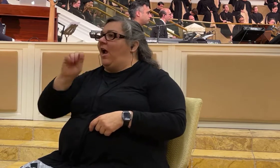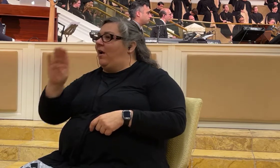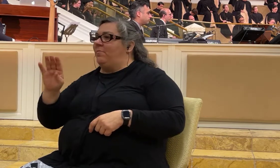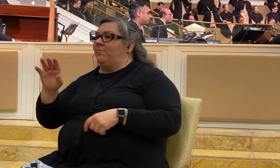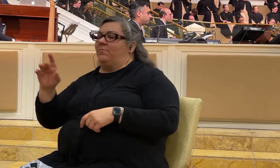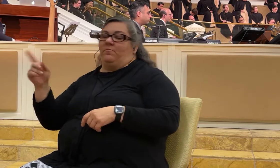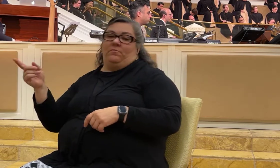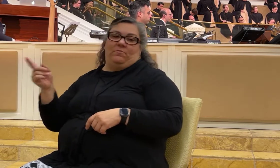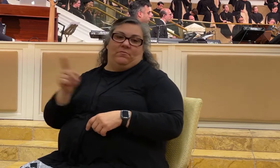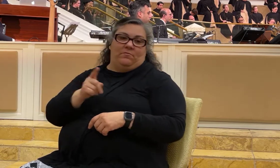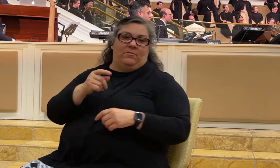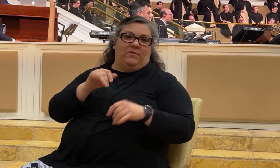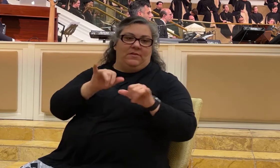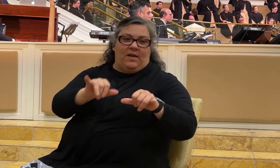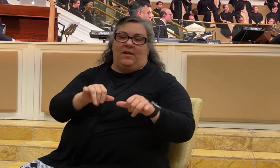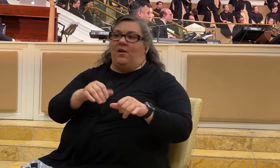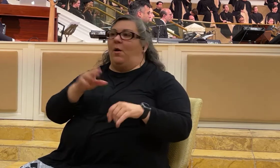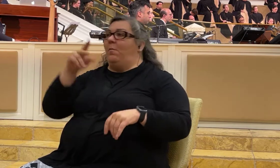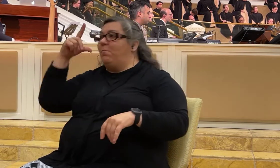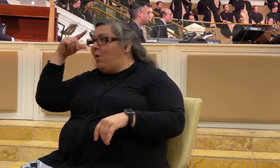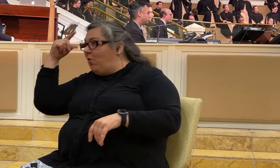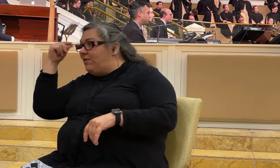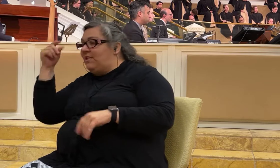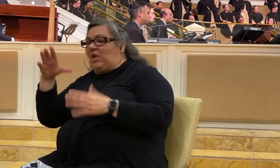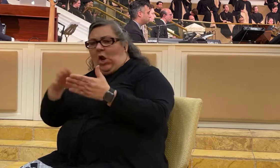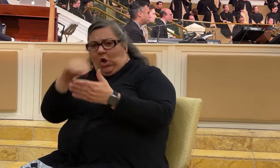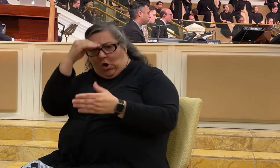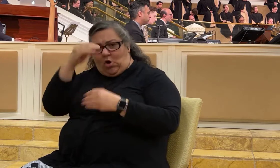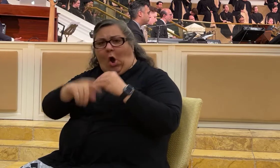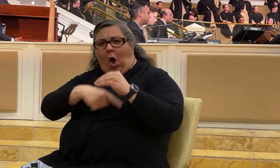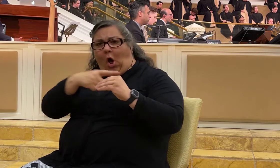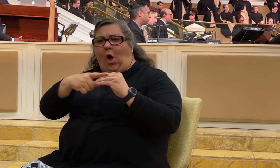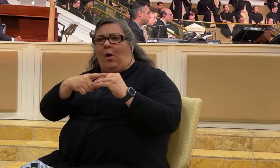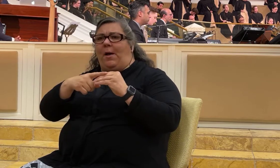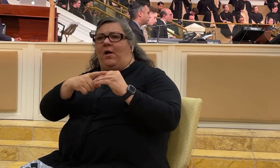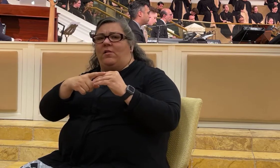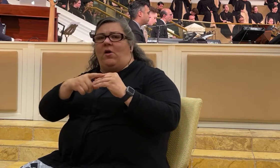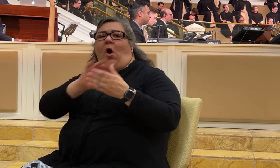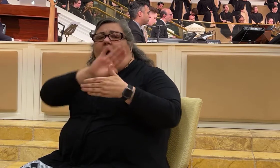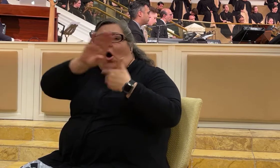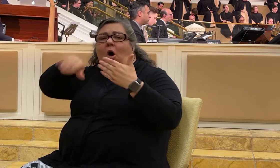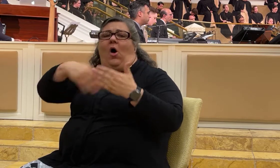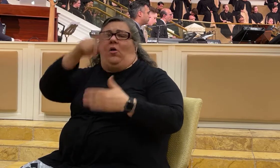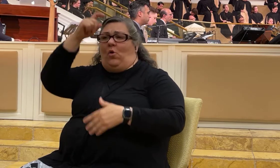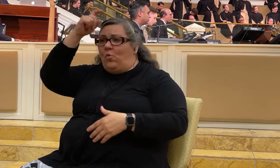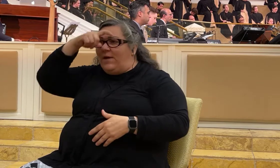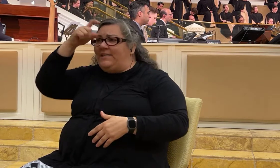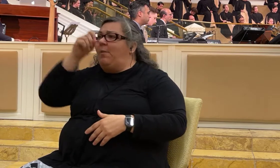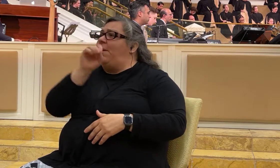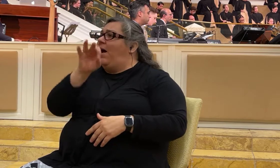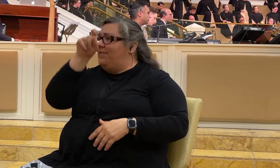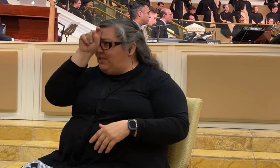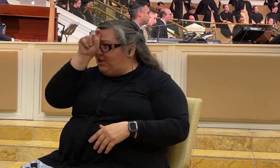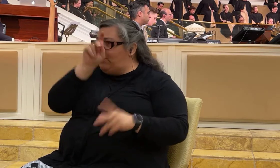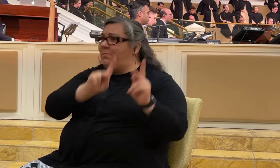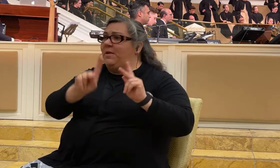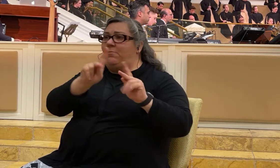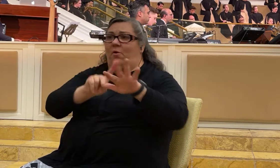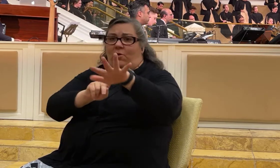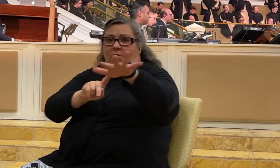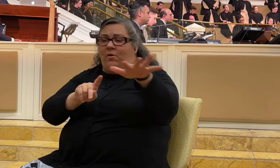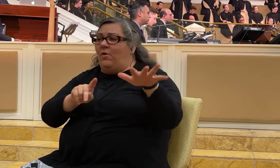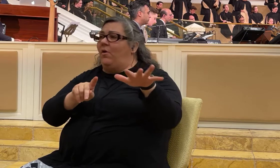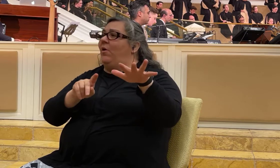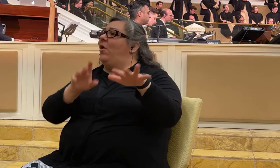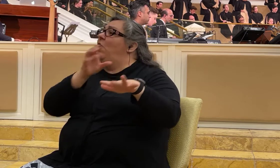centuries. Moses, the Bible says, learned all of the wisdom of the Egyptians. Even